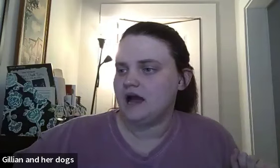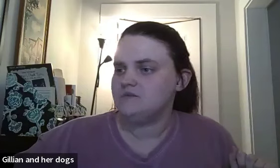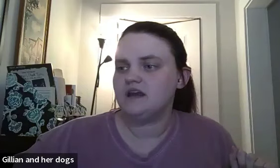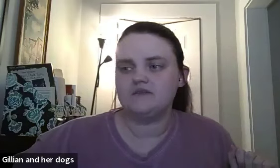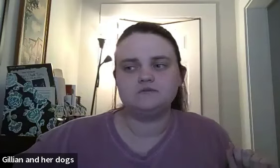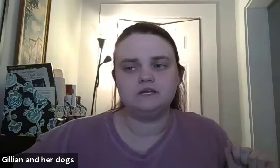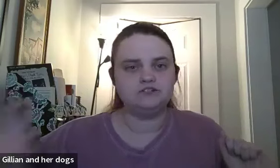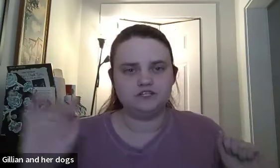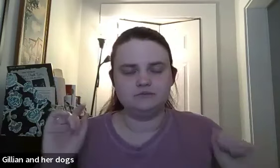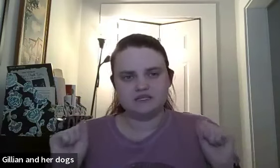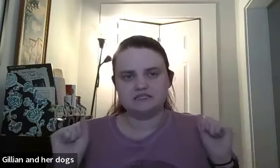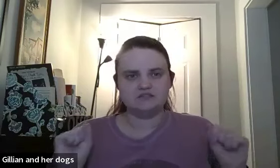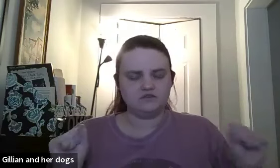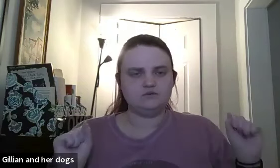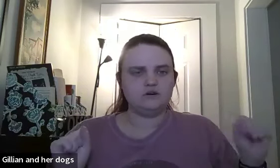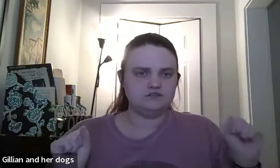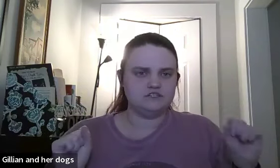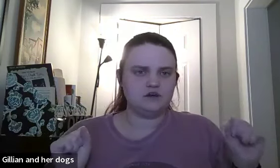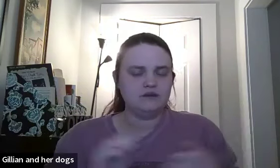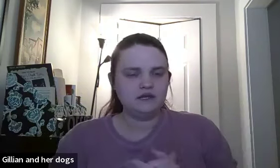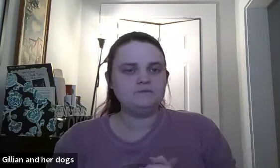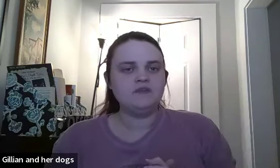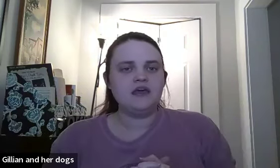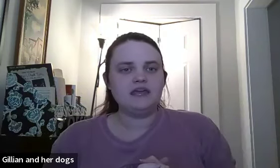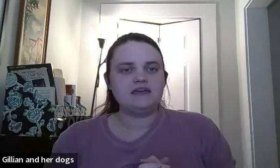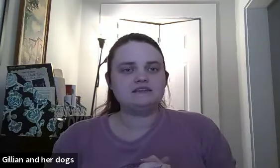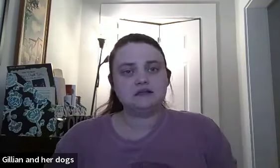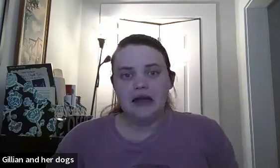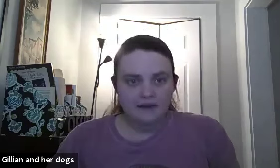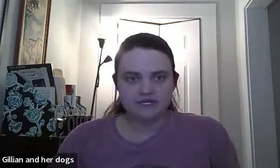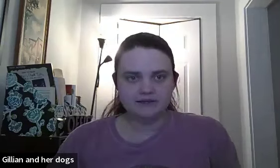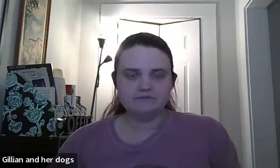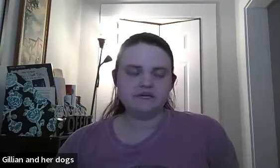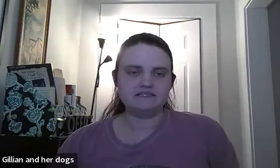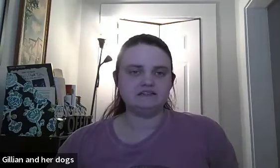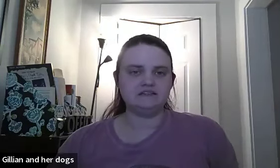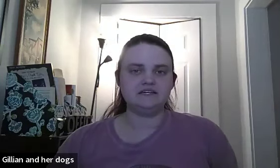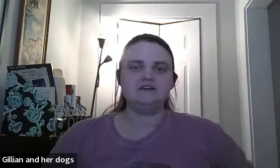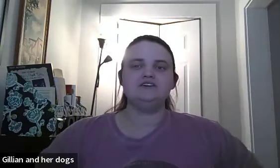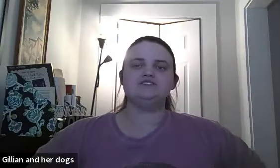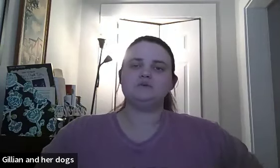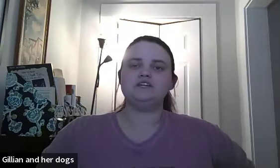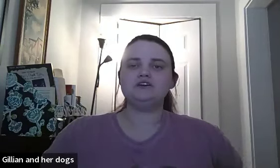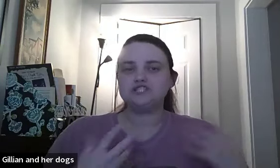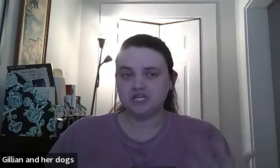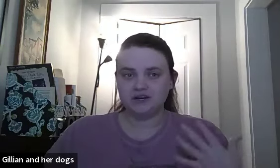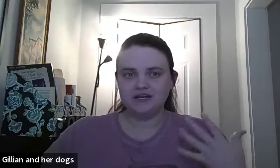I am gonna add this one here too because this one also does go in here, is clapping, basically. So when you're cheering